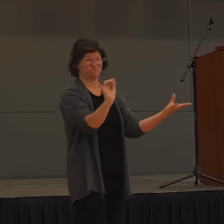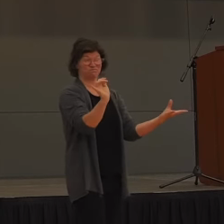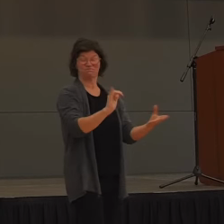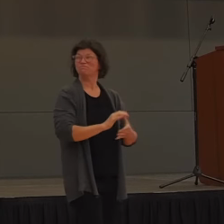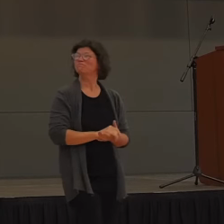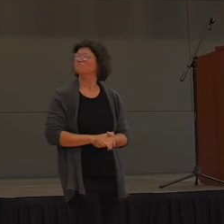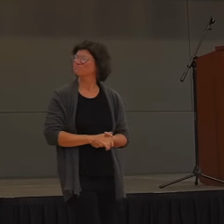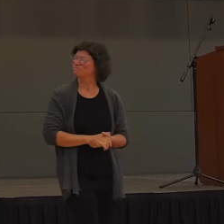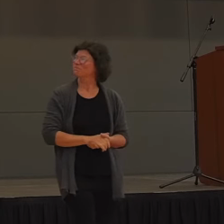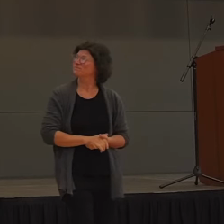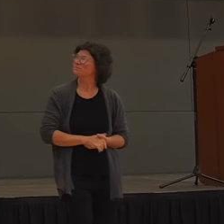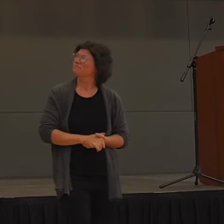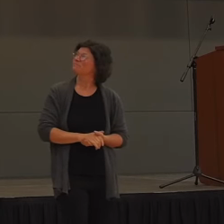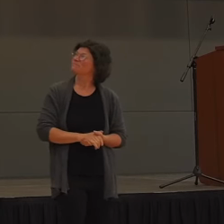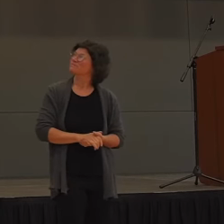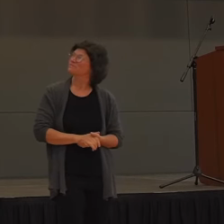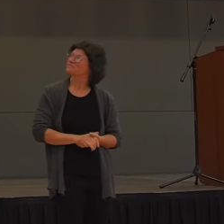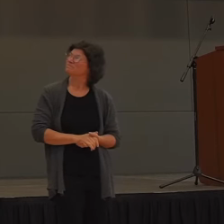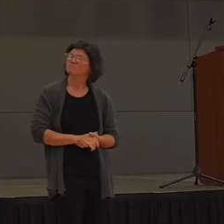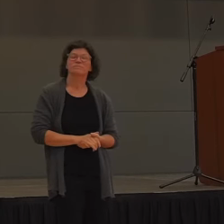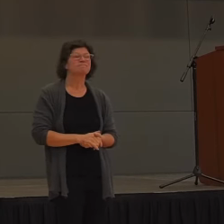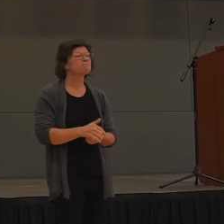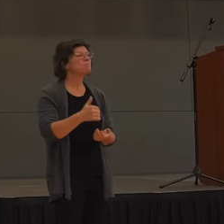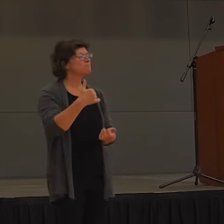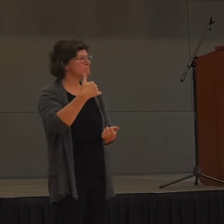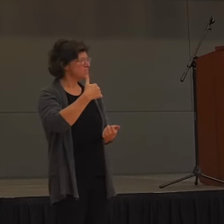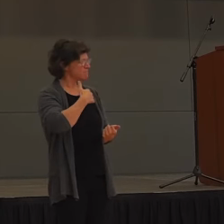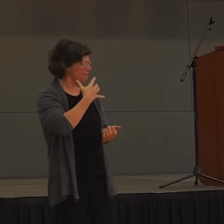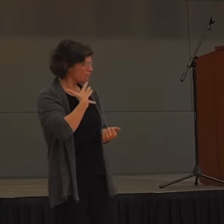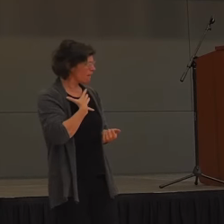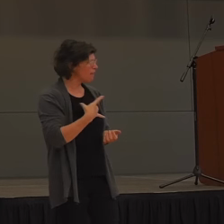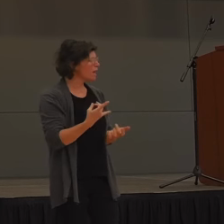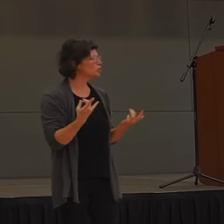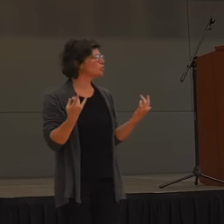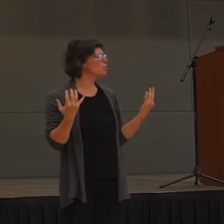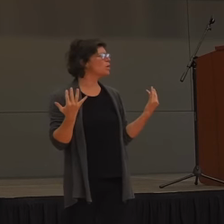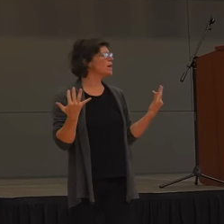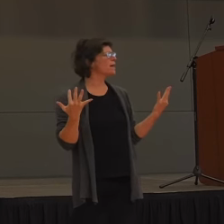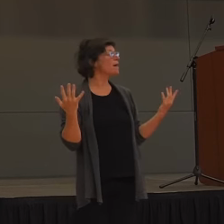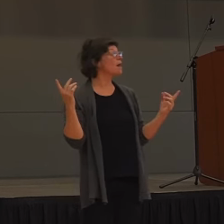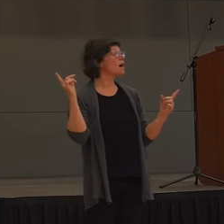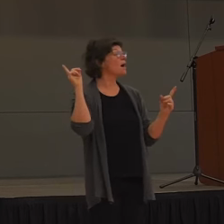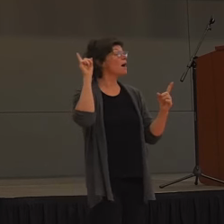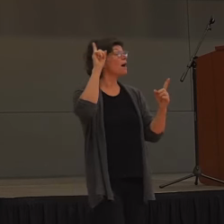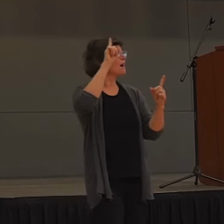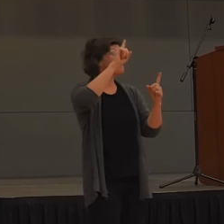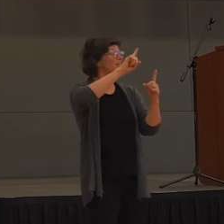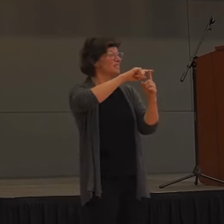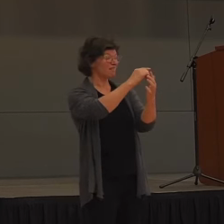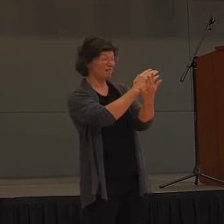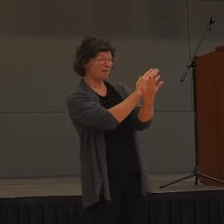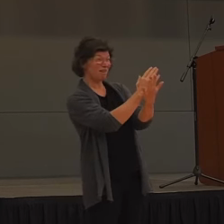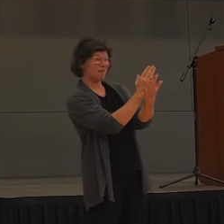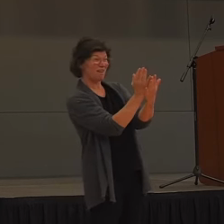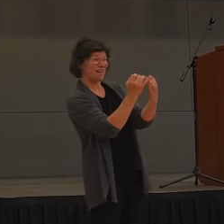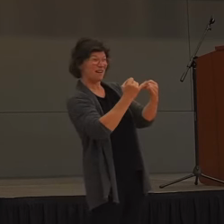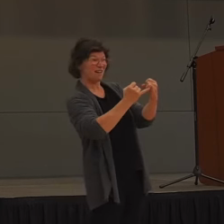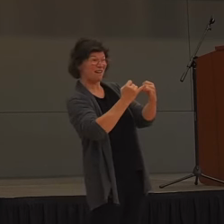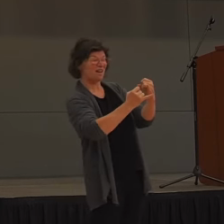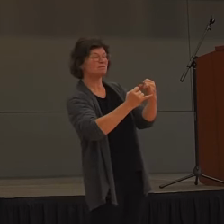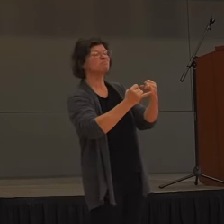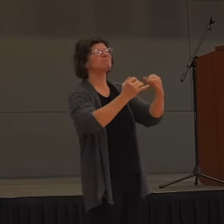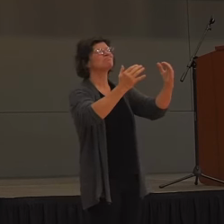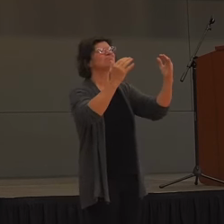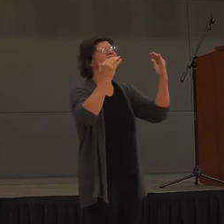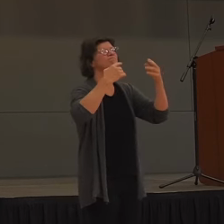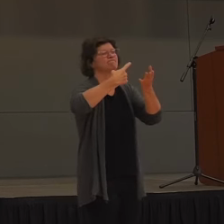One of the first ones, I tend to wait until the last part of my talk to talk about the